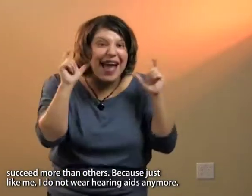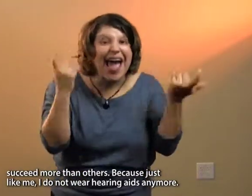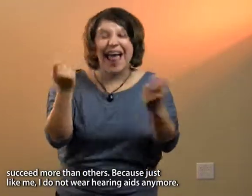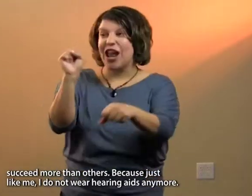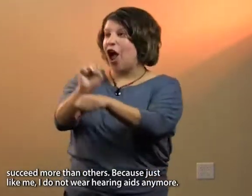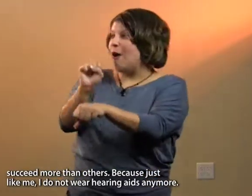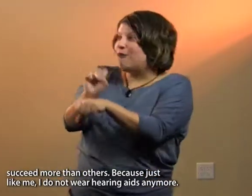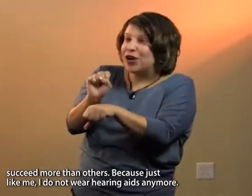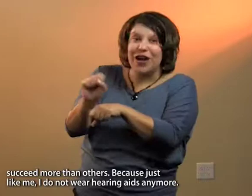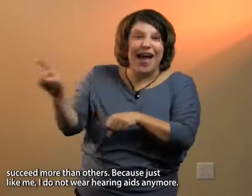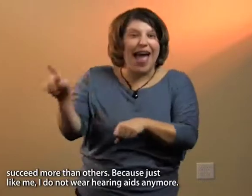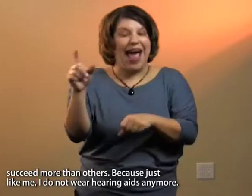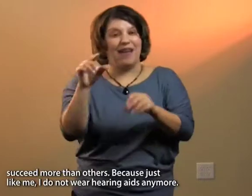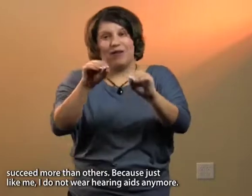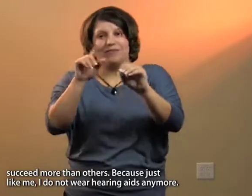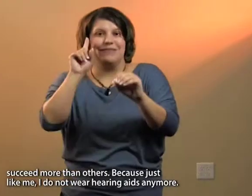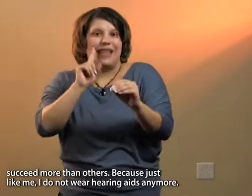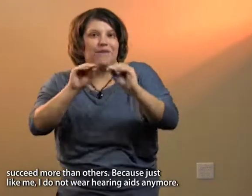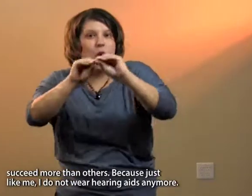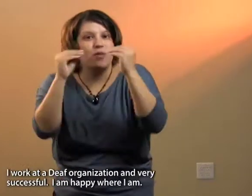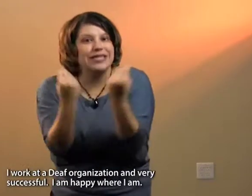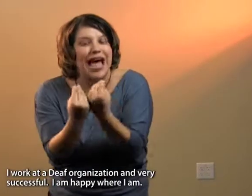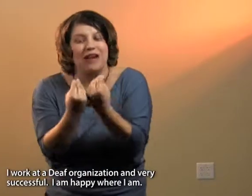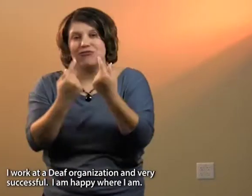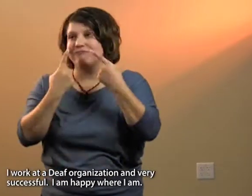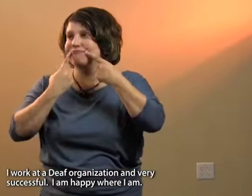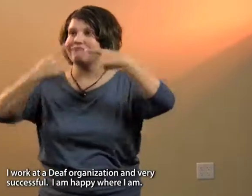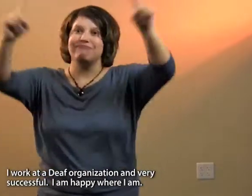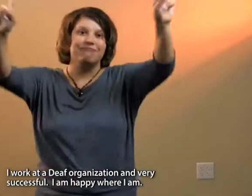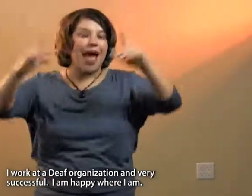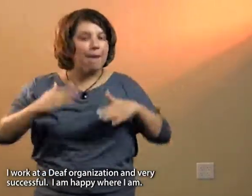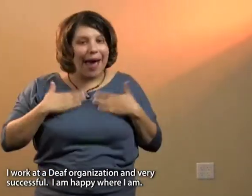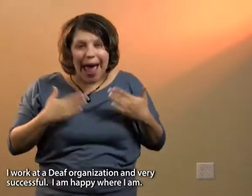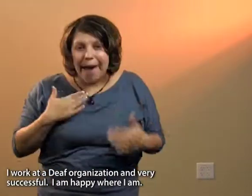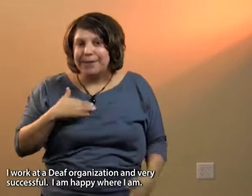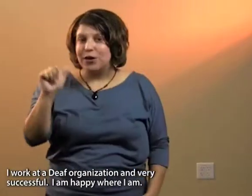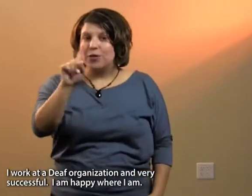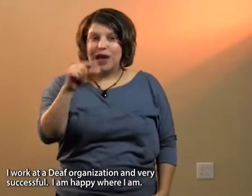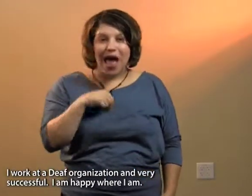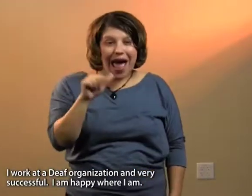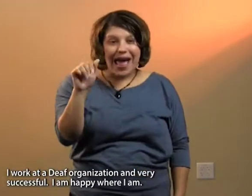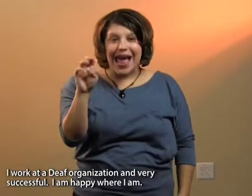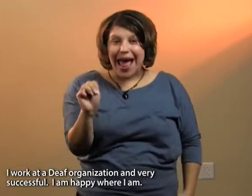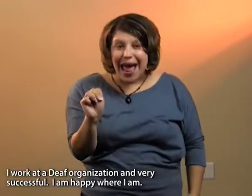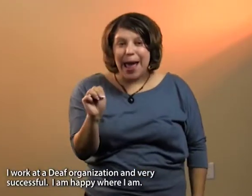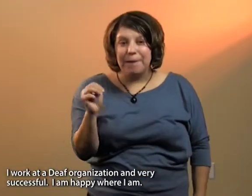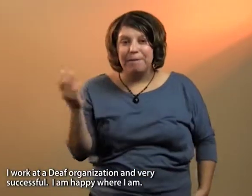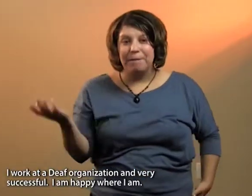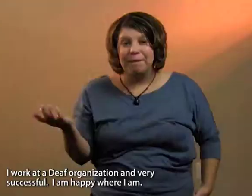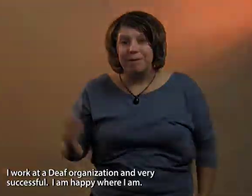me i do not wear hearing aids anymore i work at a deaf organization and very successful i'm happy where i am